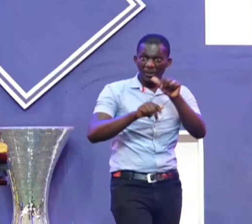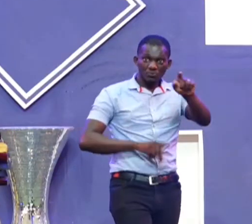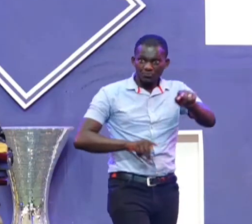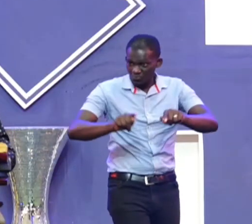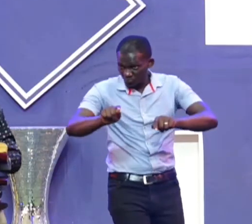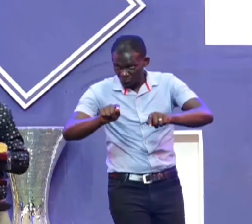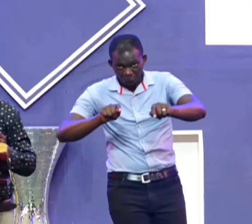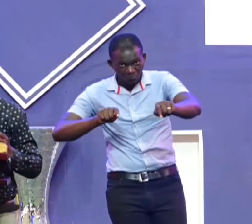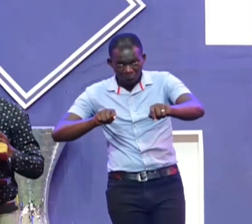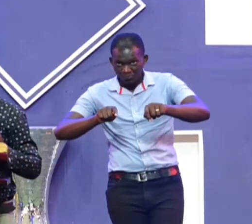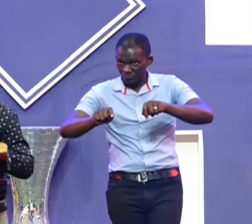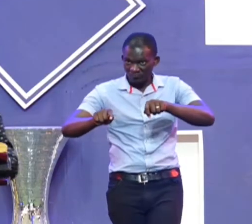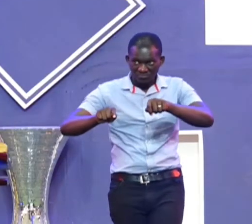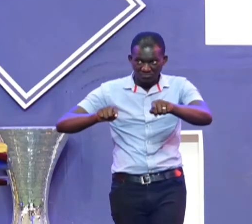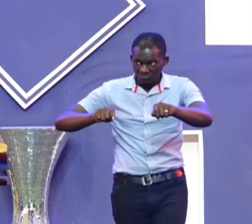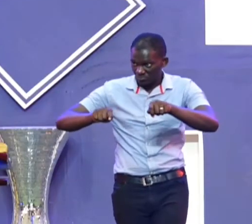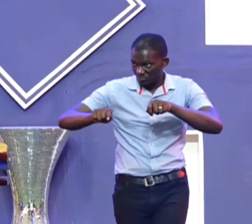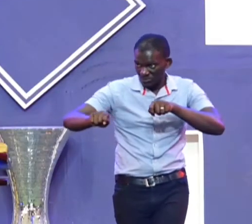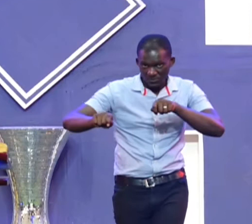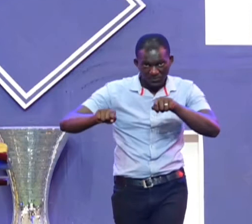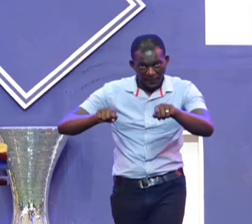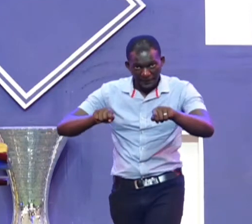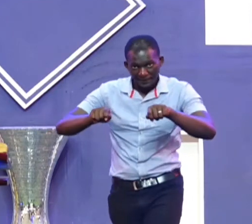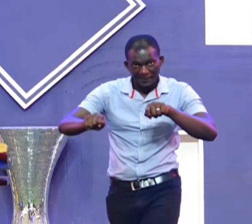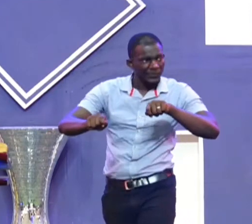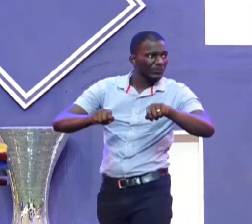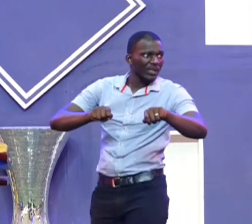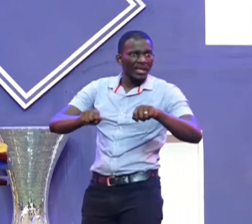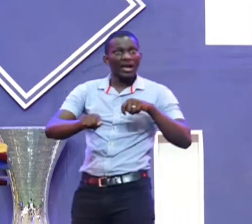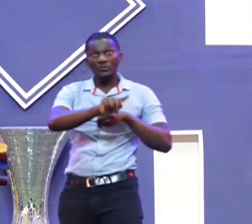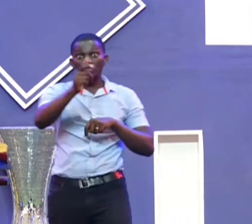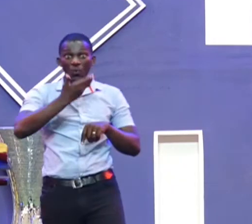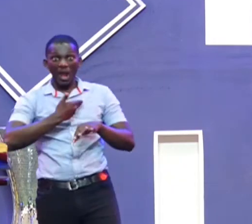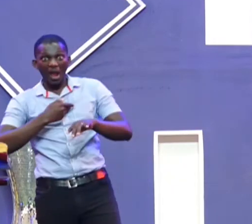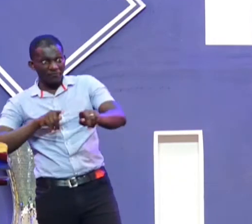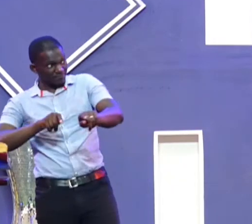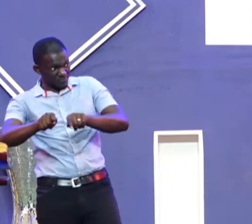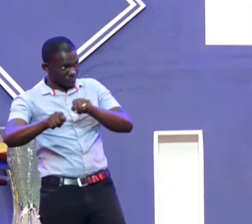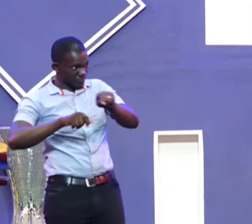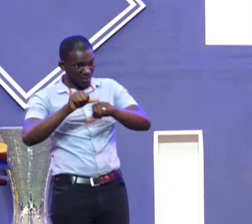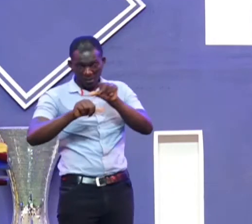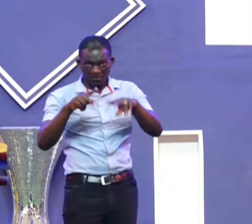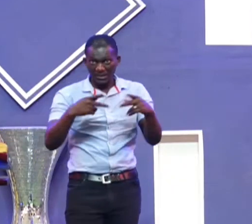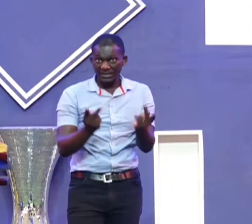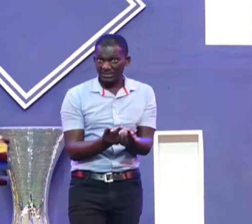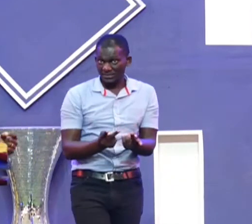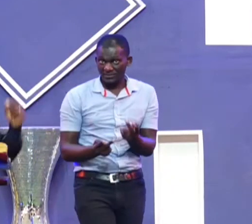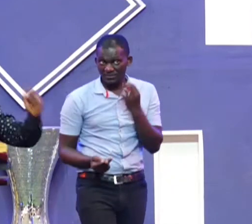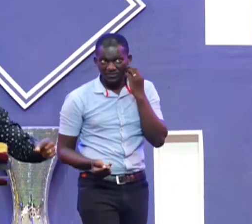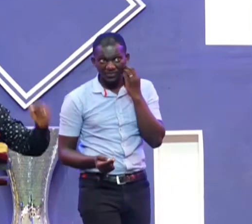Obwakabaka kitegeeza ekifo ky'olinamu obuyinza. Era okuba n'obuyinza. And for you to have dominion,